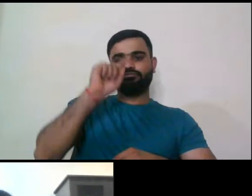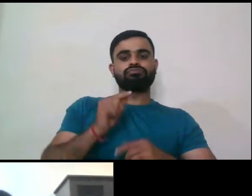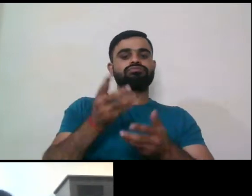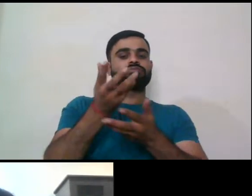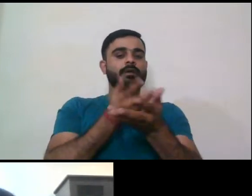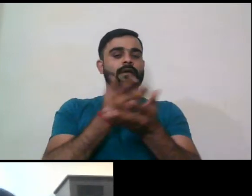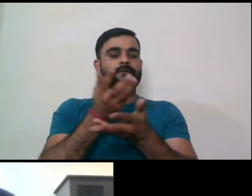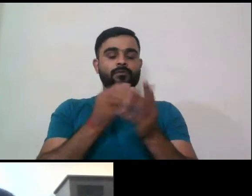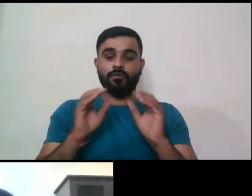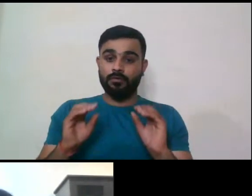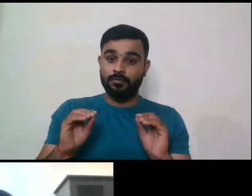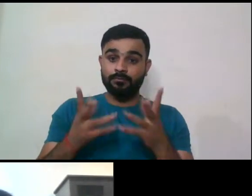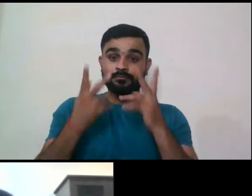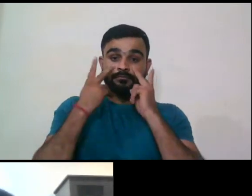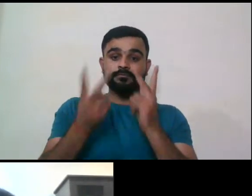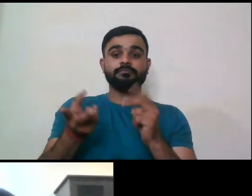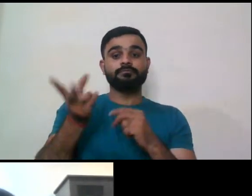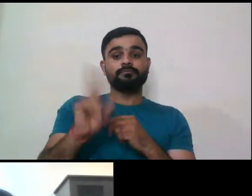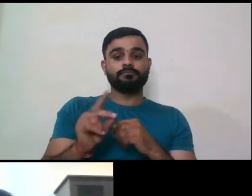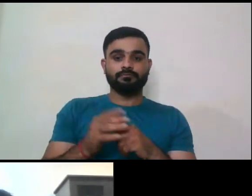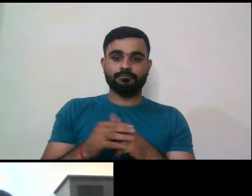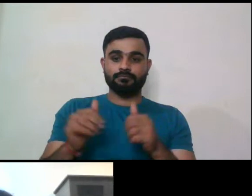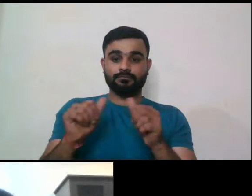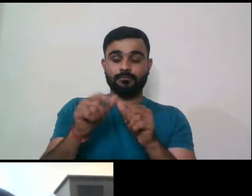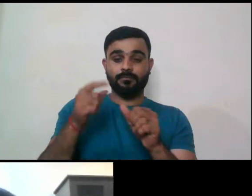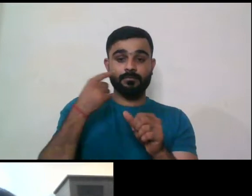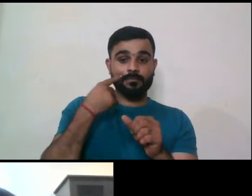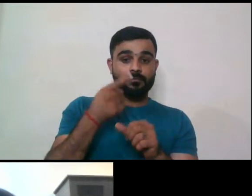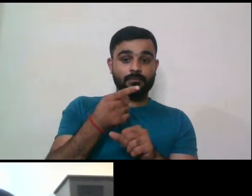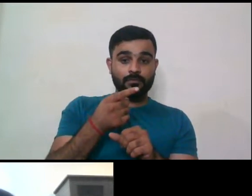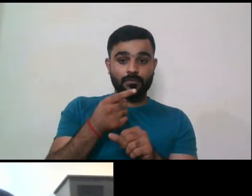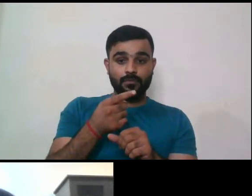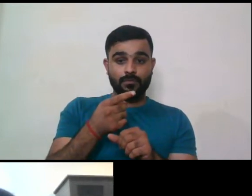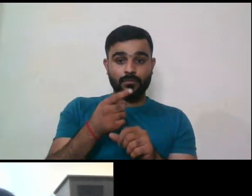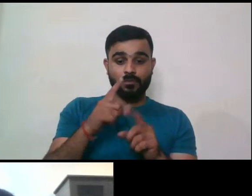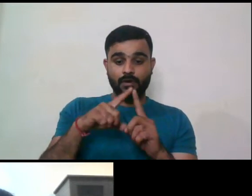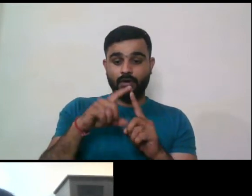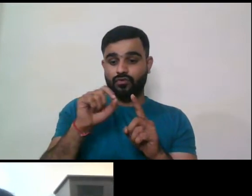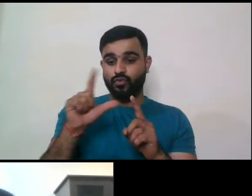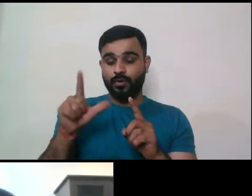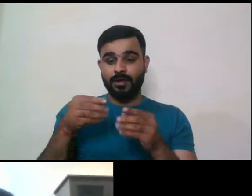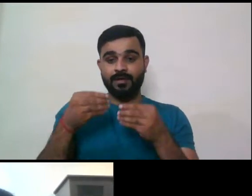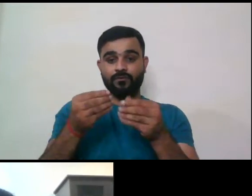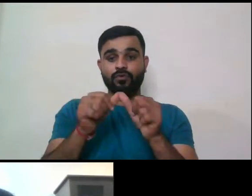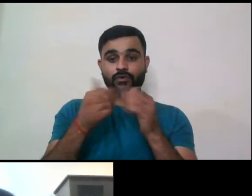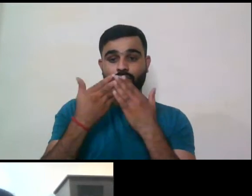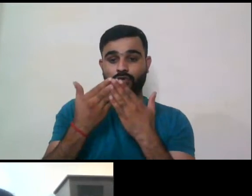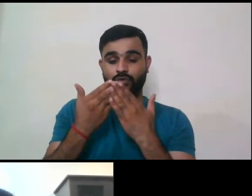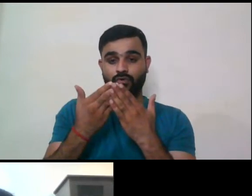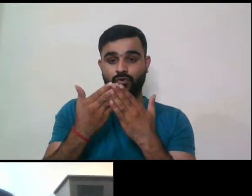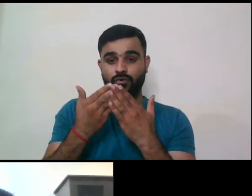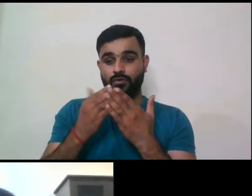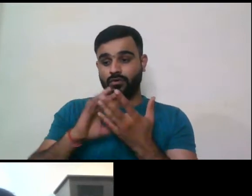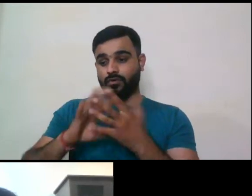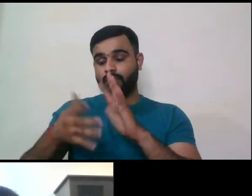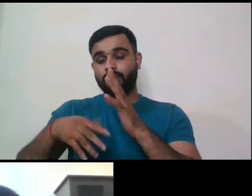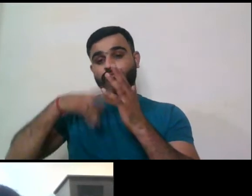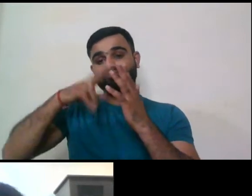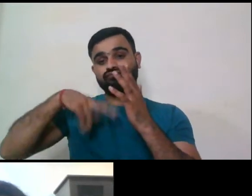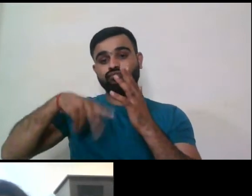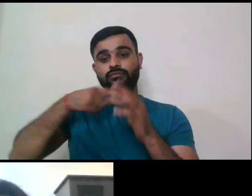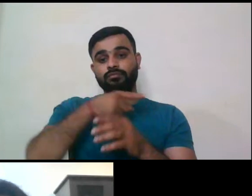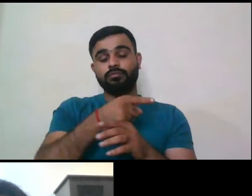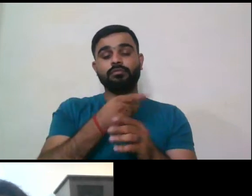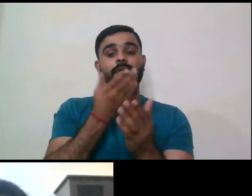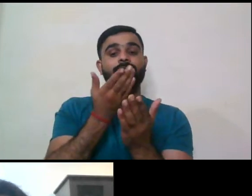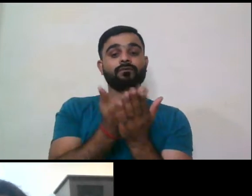to now start looking at again AI driven tools to study orders of the Supreme Court. So when we did that for this